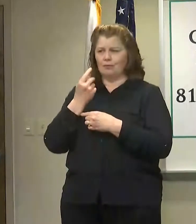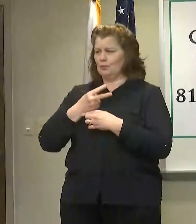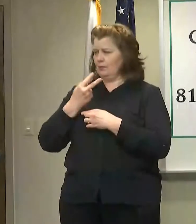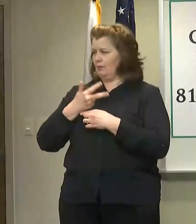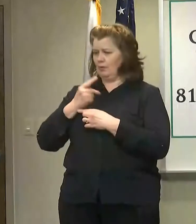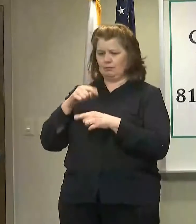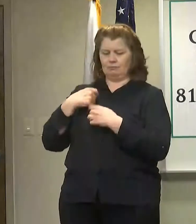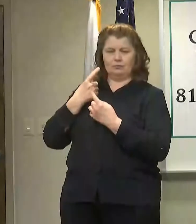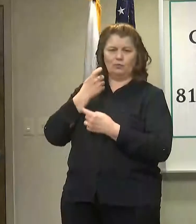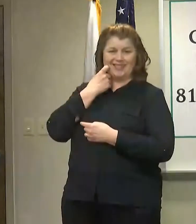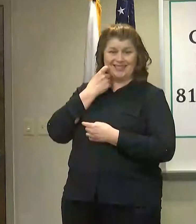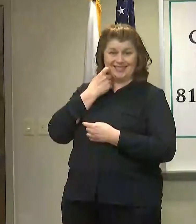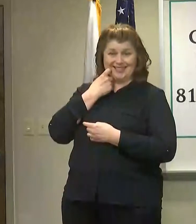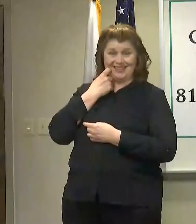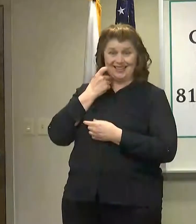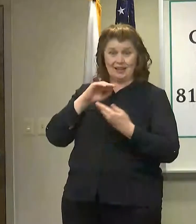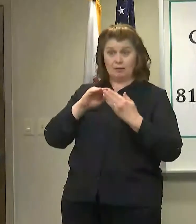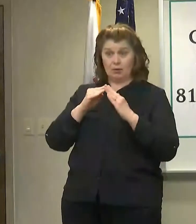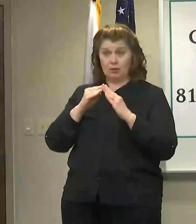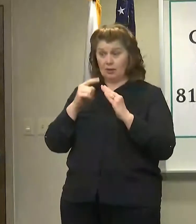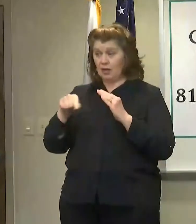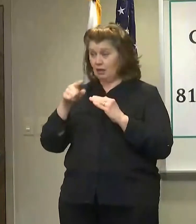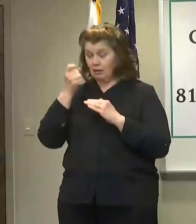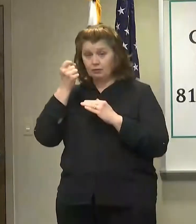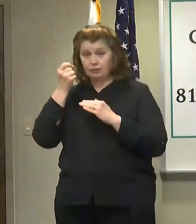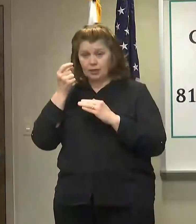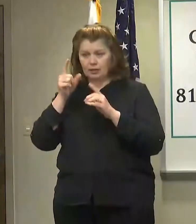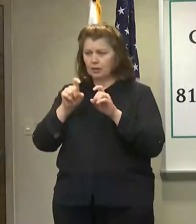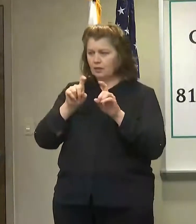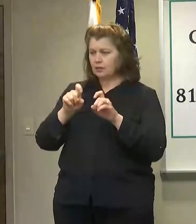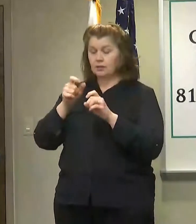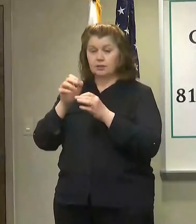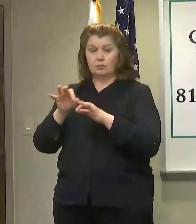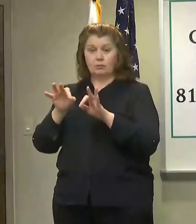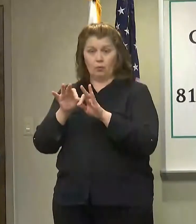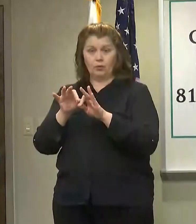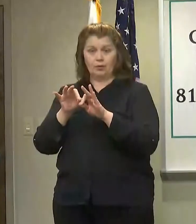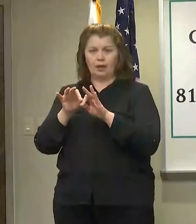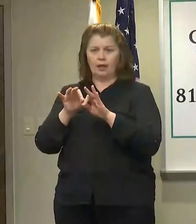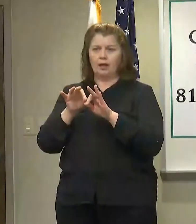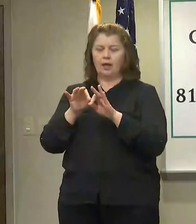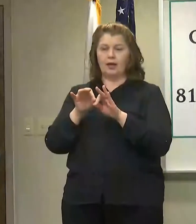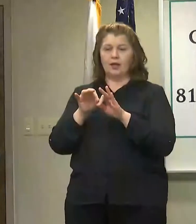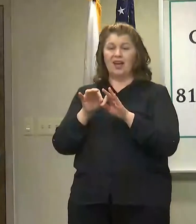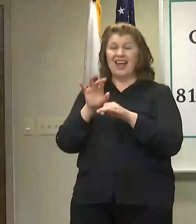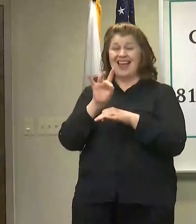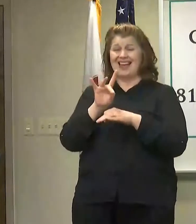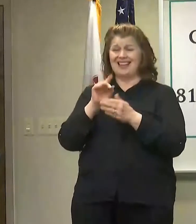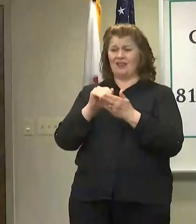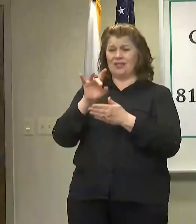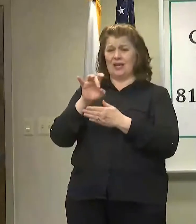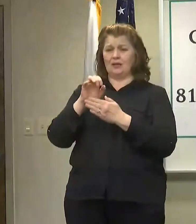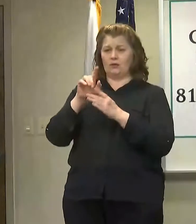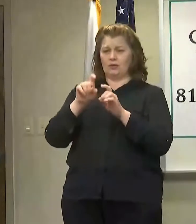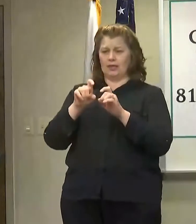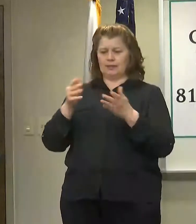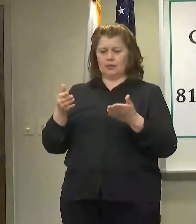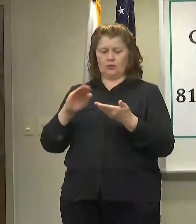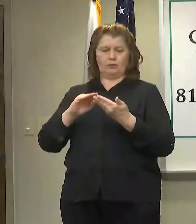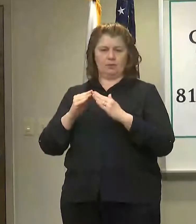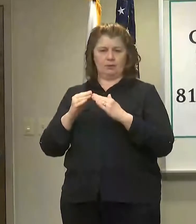days. I think our community has understood the importance of testing, and to date, there have been over 8,800 tests done for our